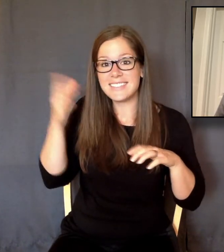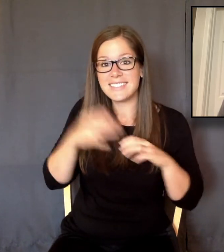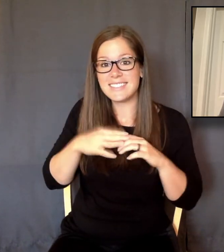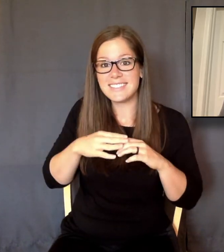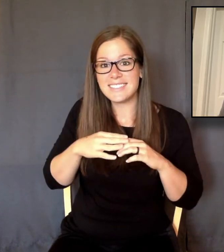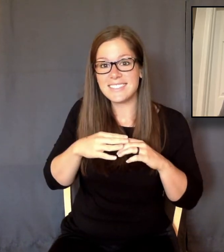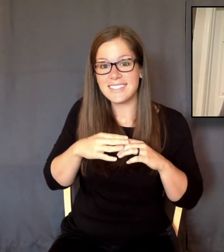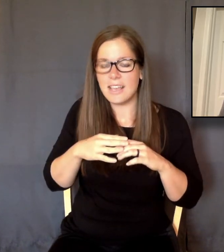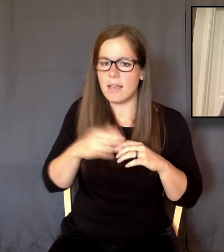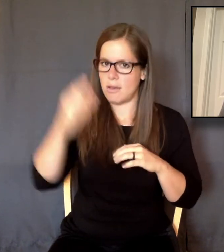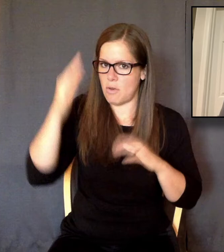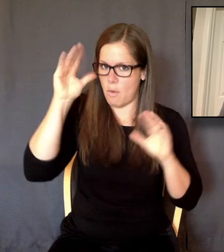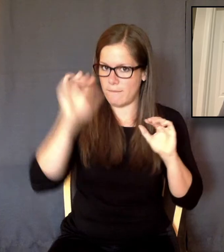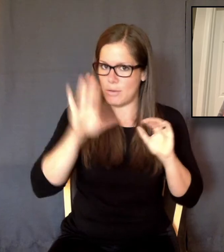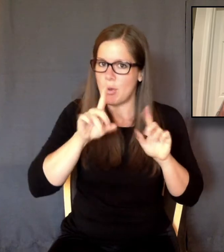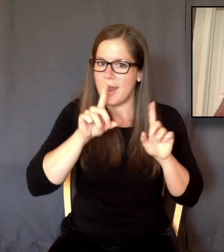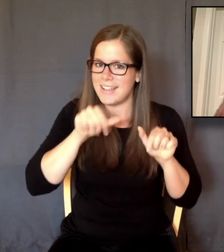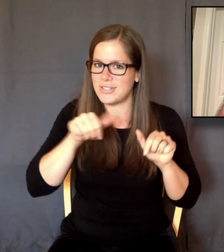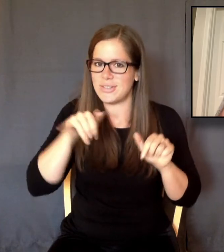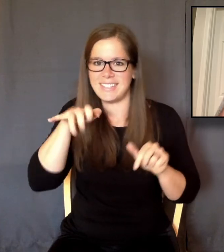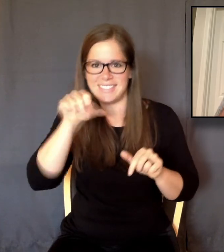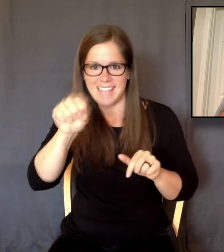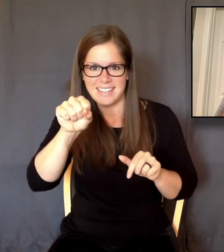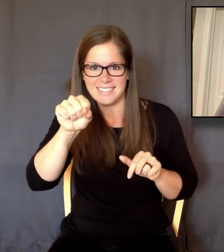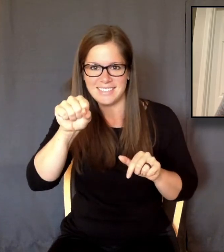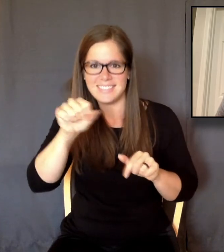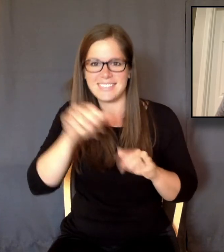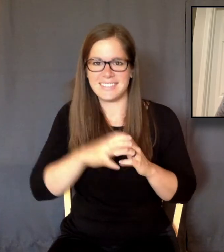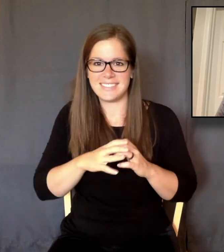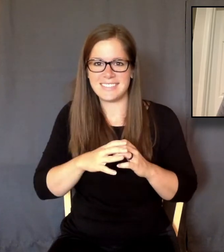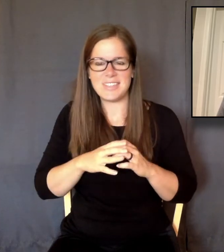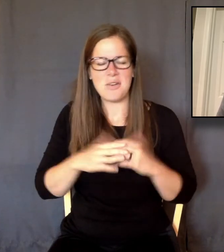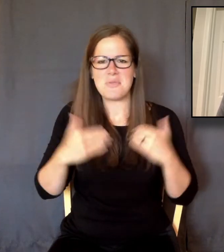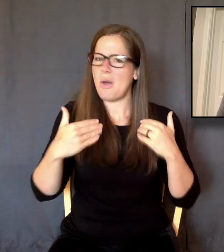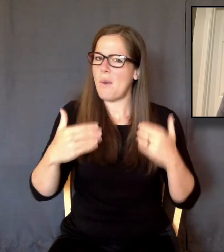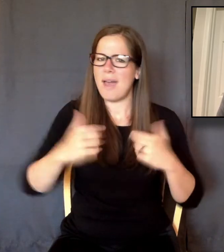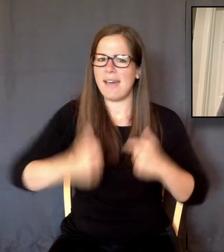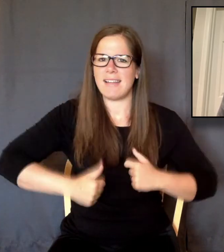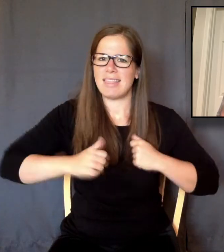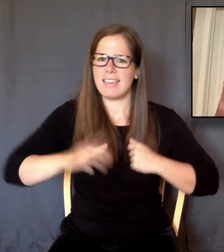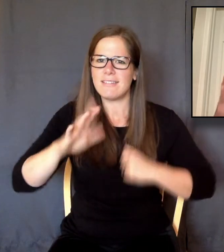no, I'm not ashamed of the gospel. Like Paul says, it's the power of God